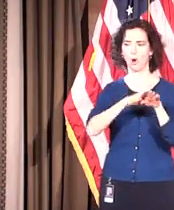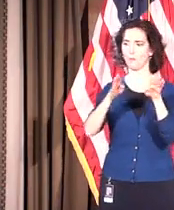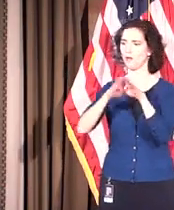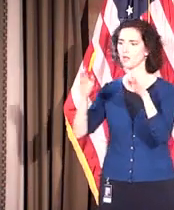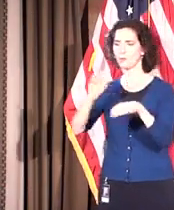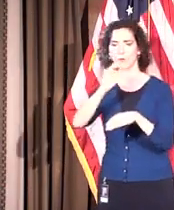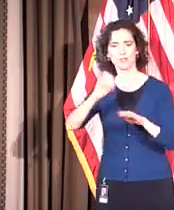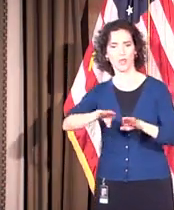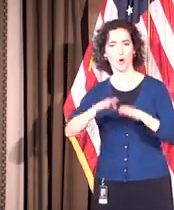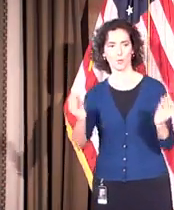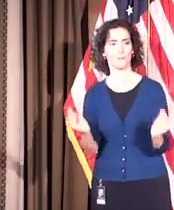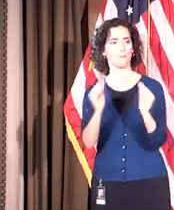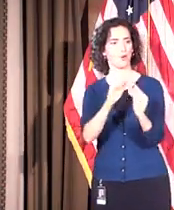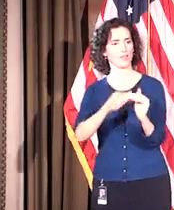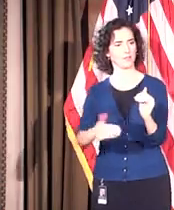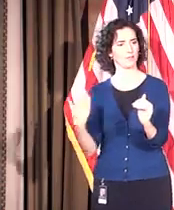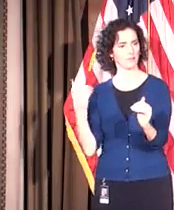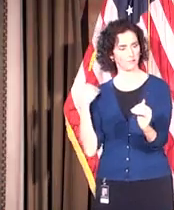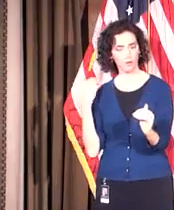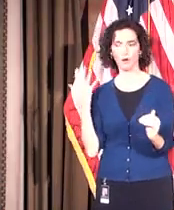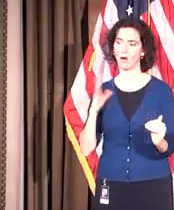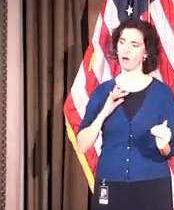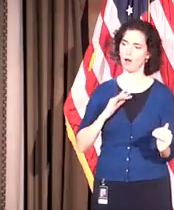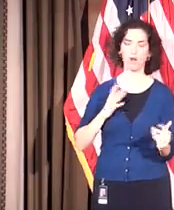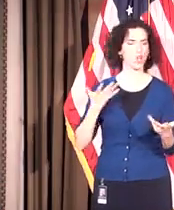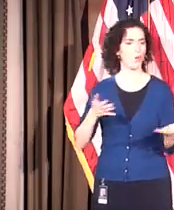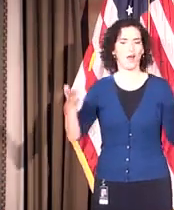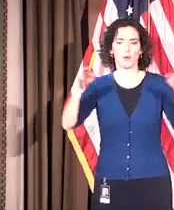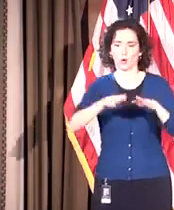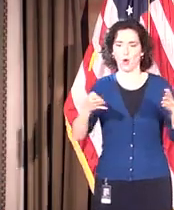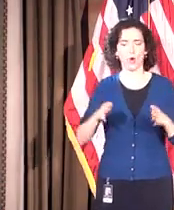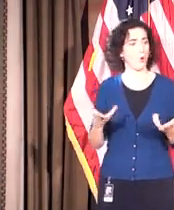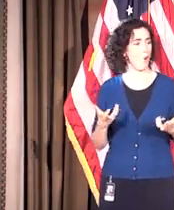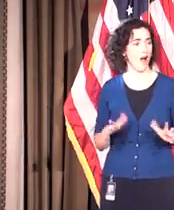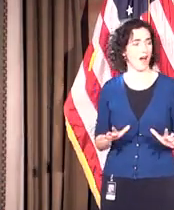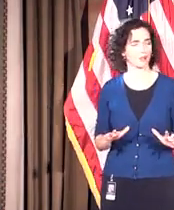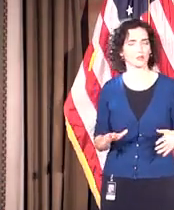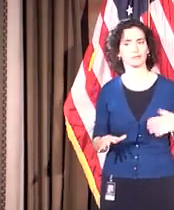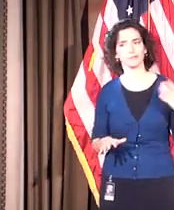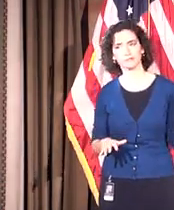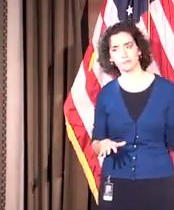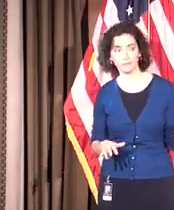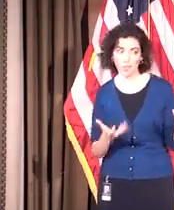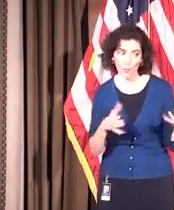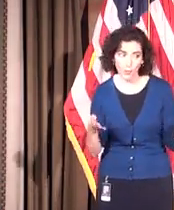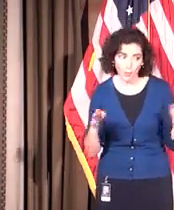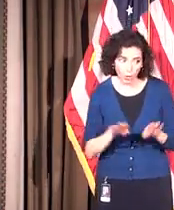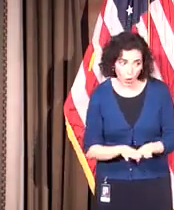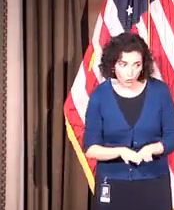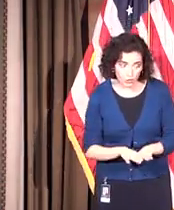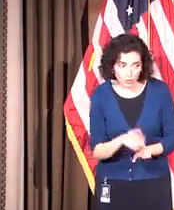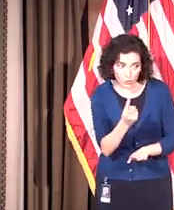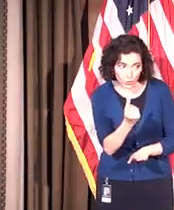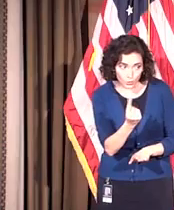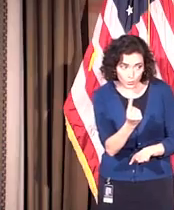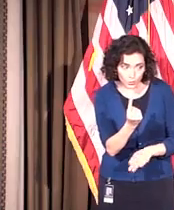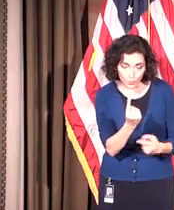degree today than was the case previously. We don't want to go backwards. Well, the way to keep from going backwards is